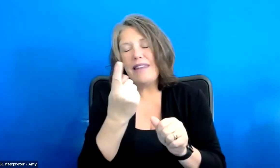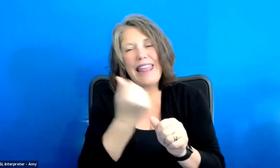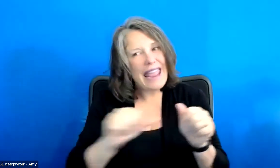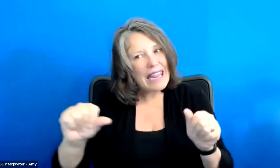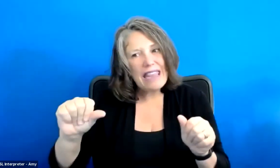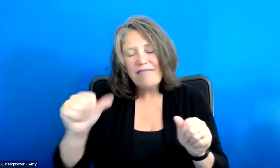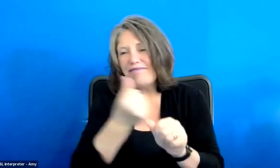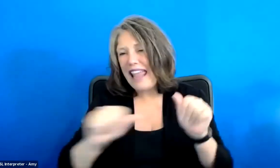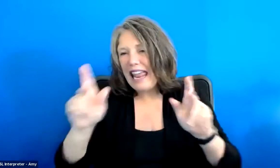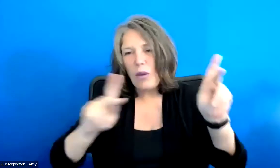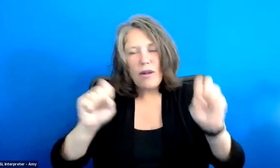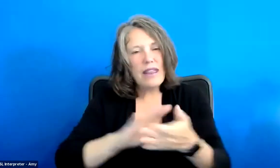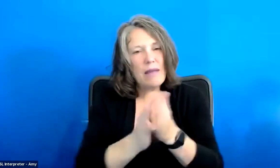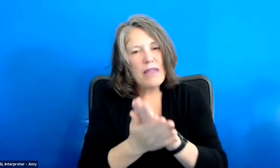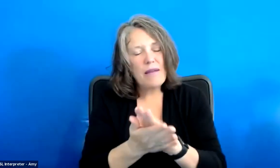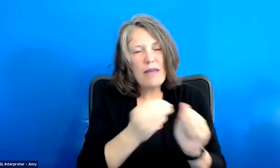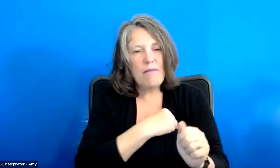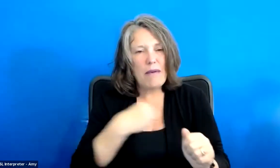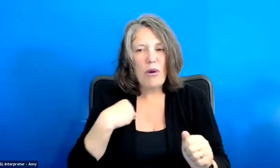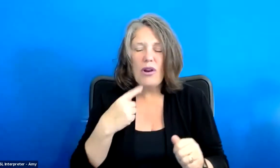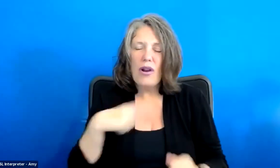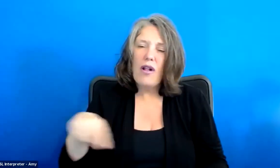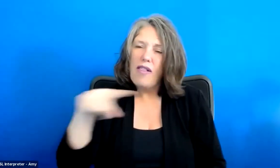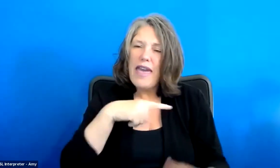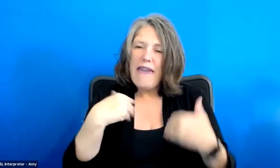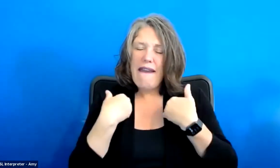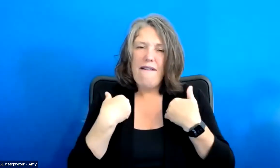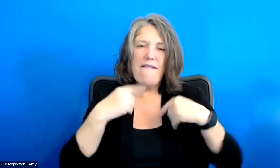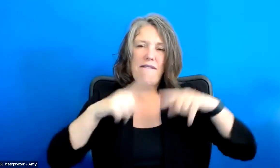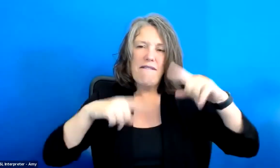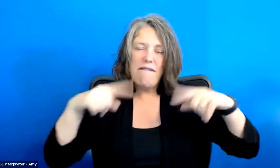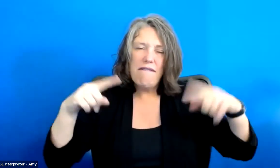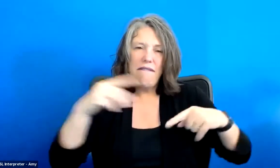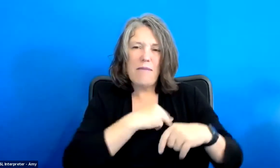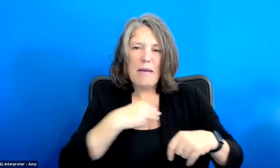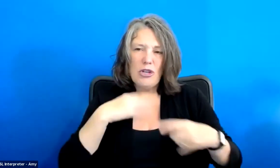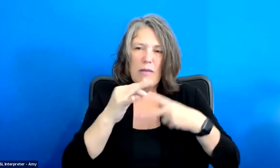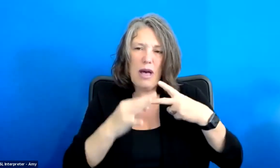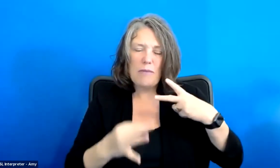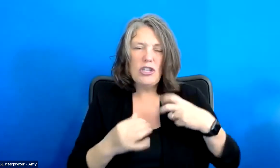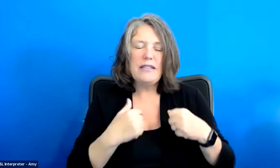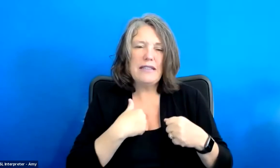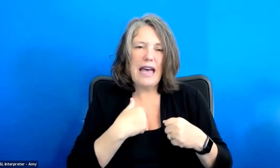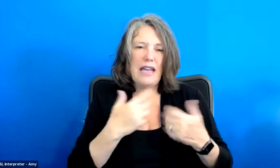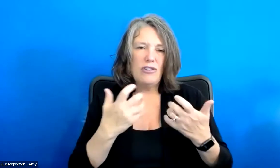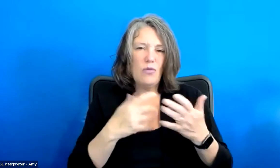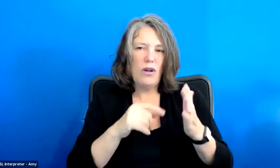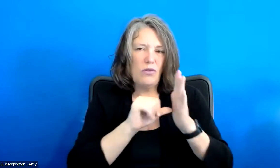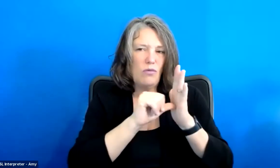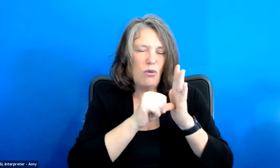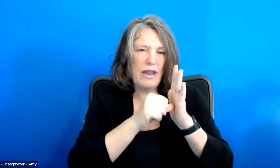can become a member. They have different membership options. I just want to point